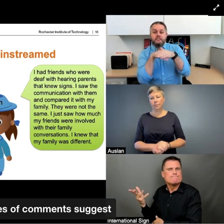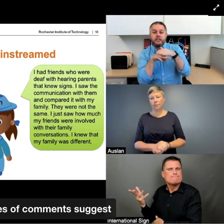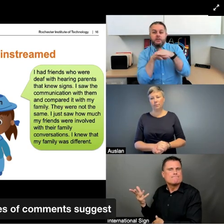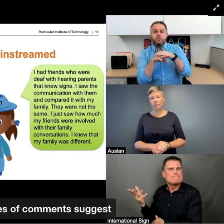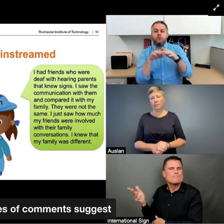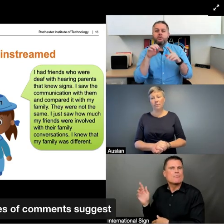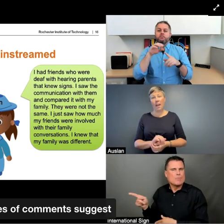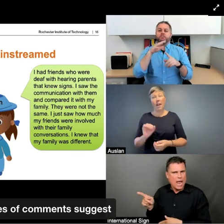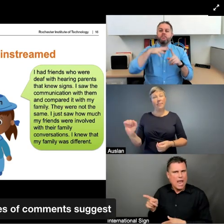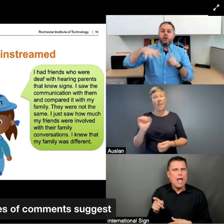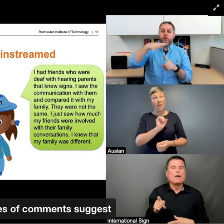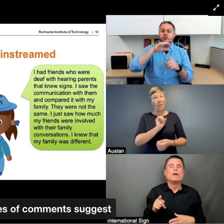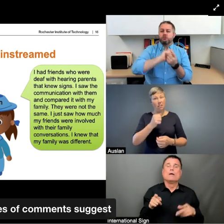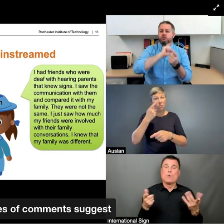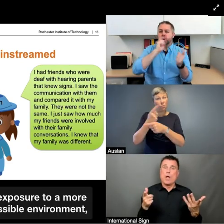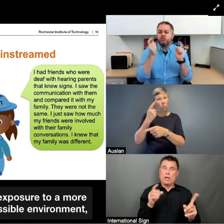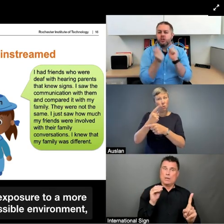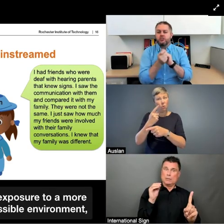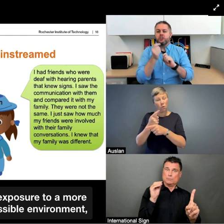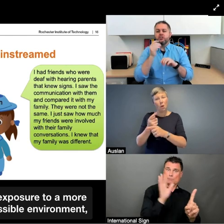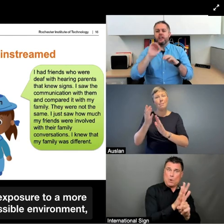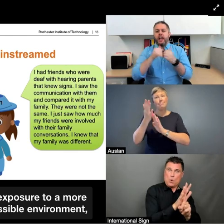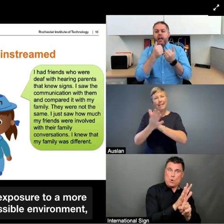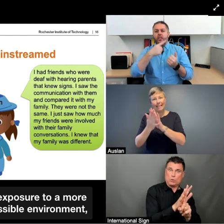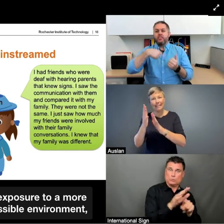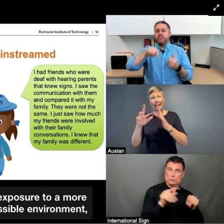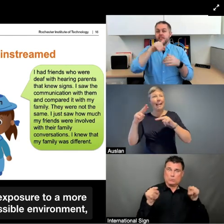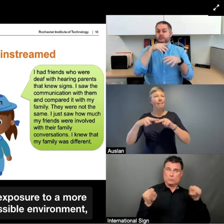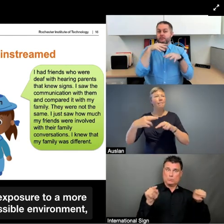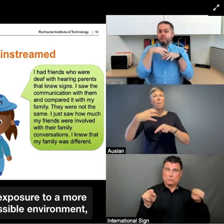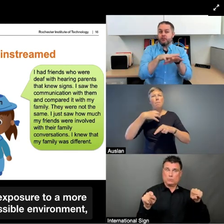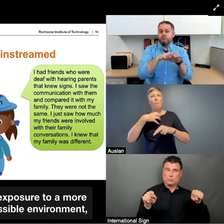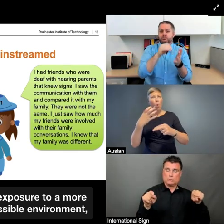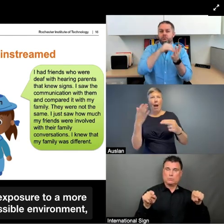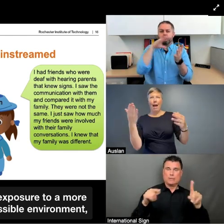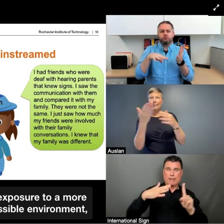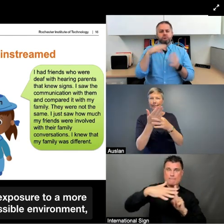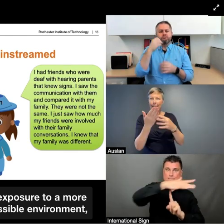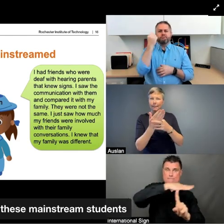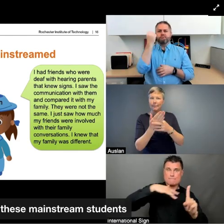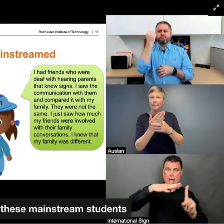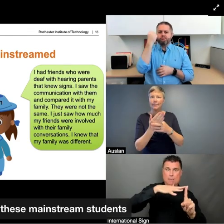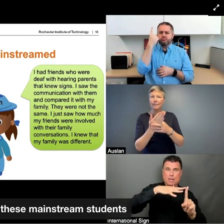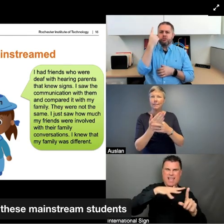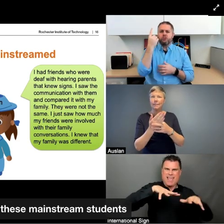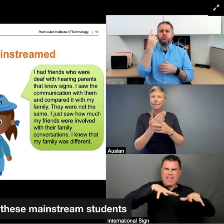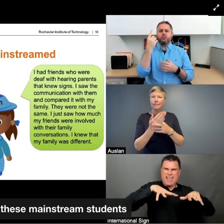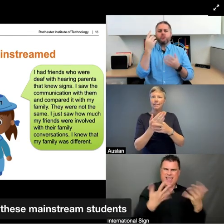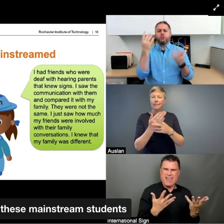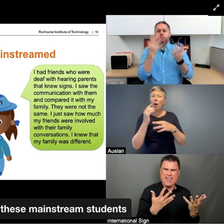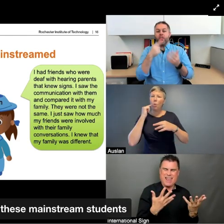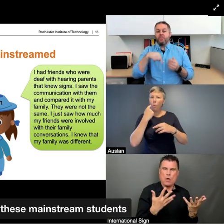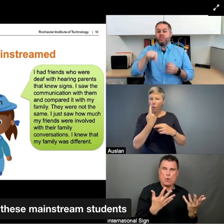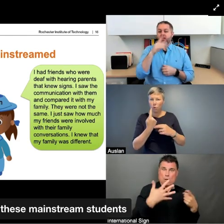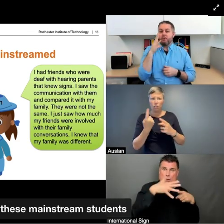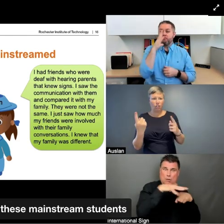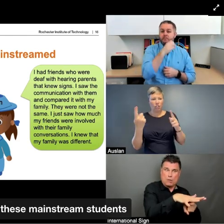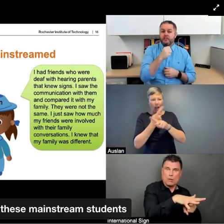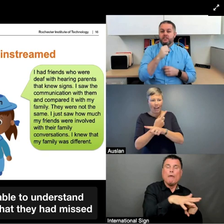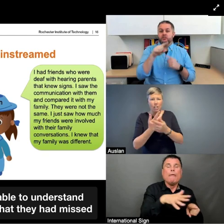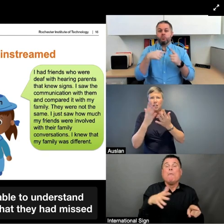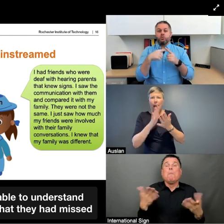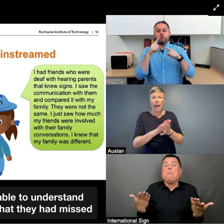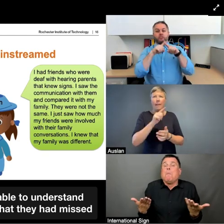These types of comments suggest that exposure to a more accessible environment changes how these mainstream